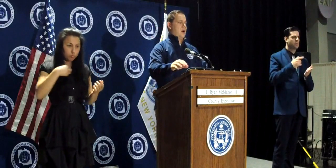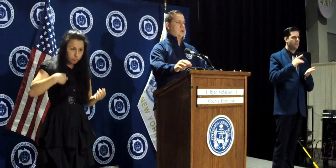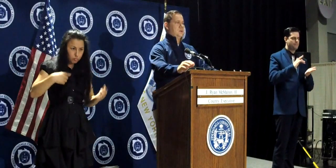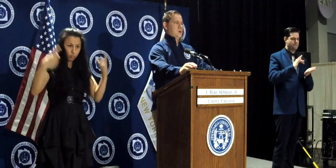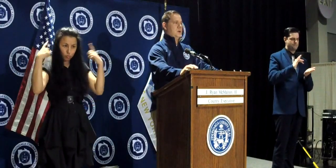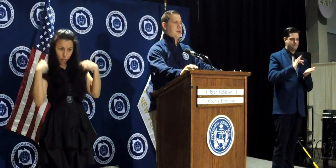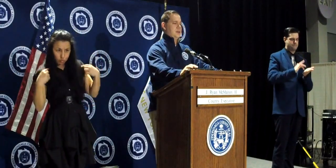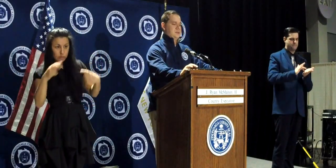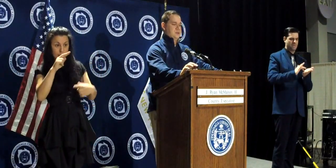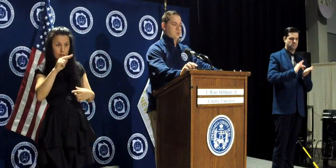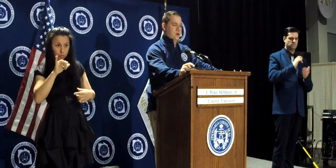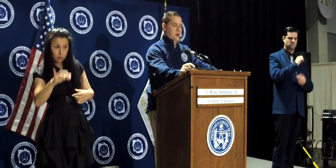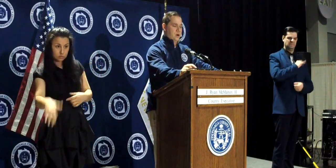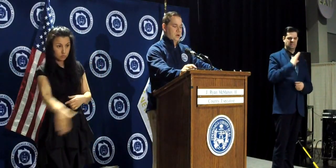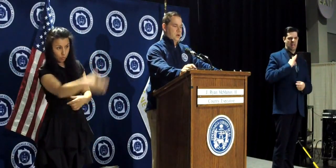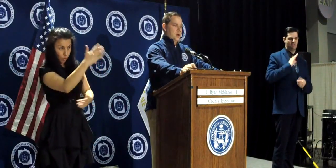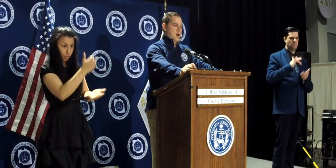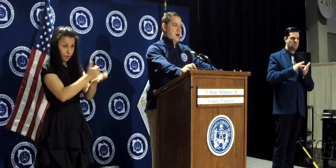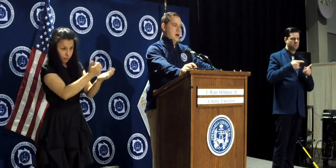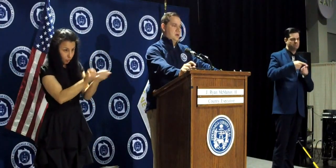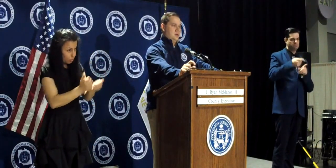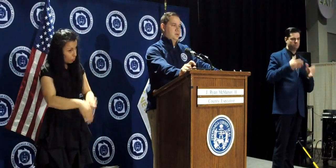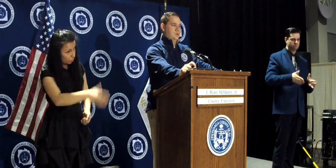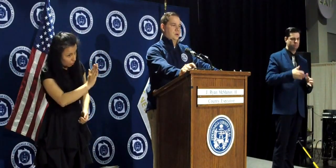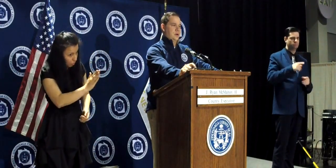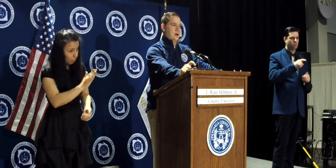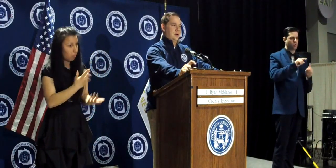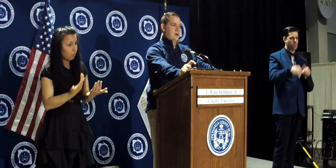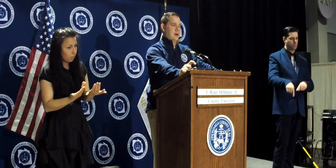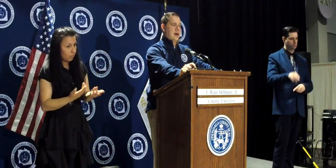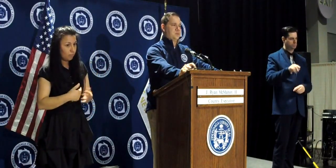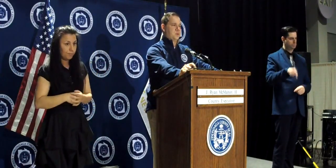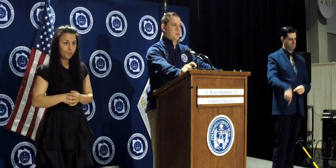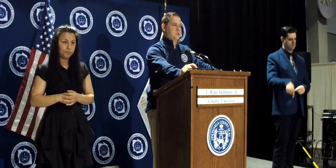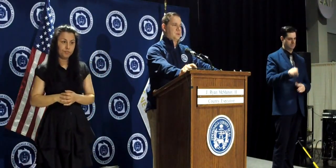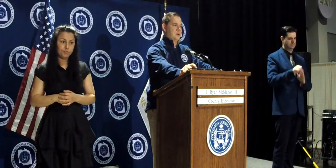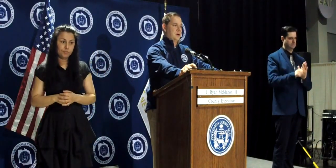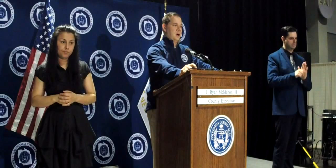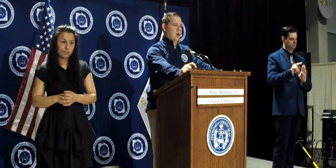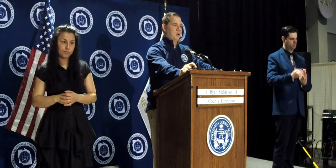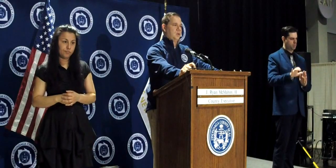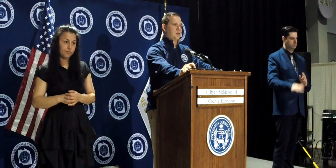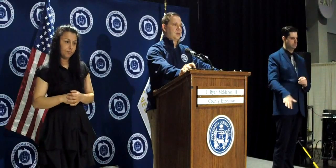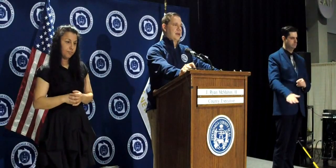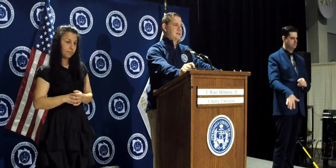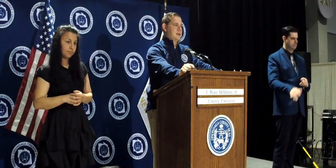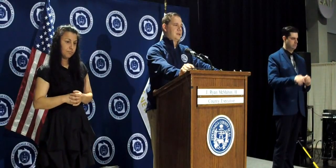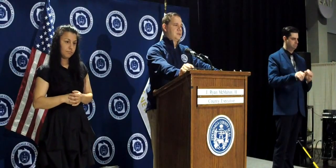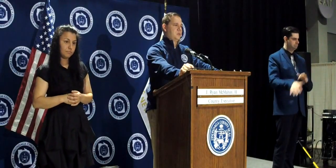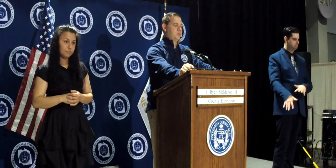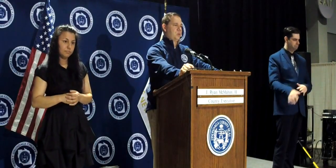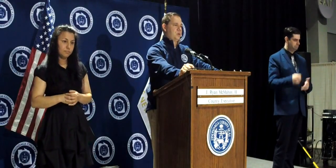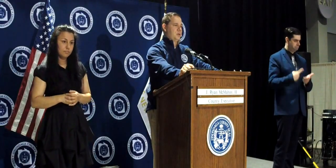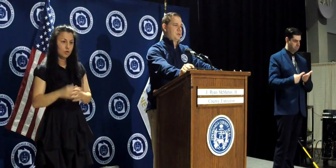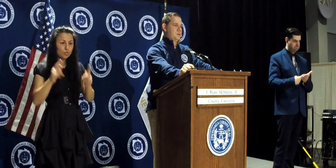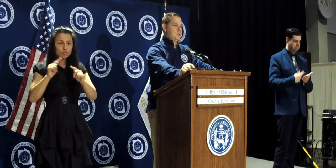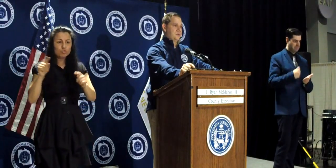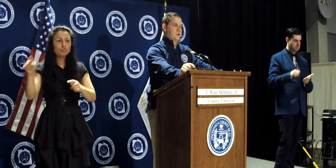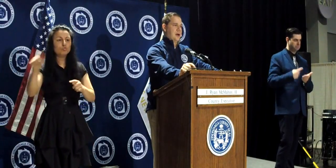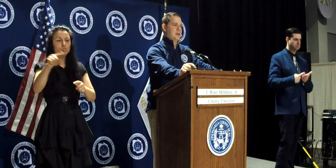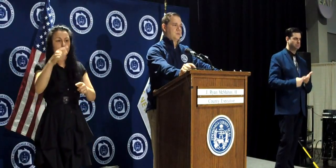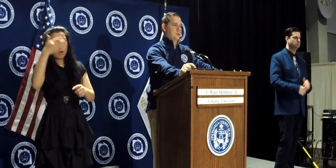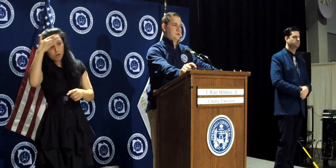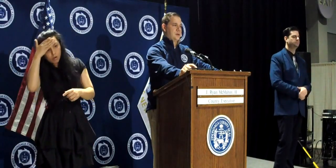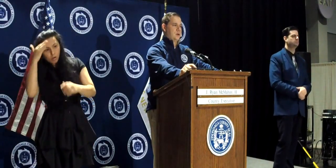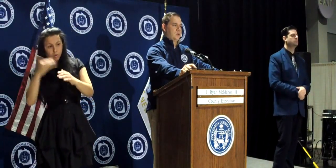There are certain cases where certain hospitals are looking at sending some employees to